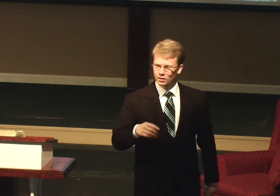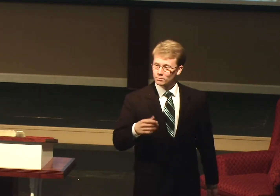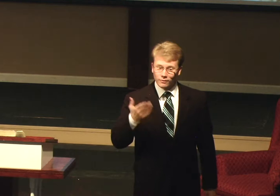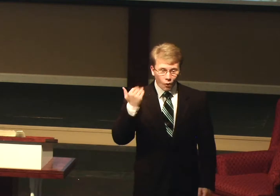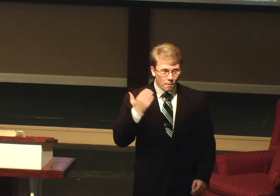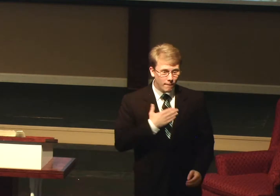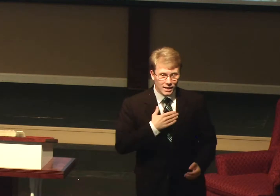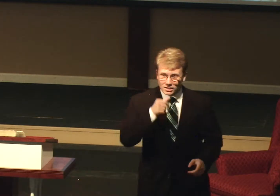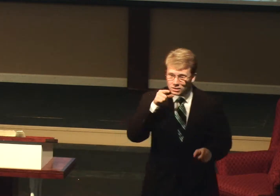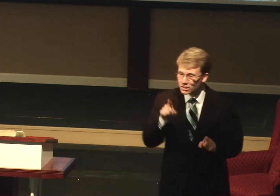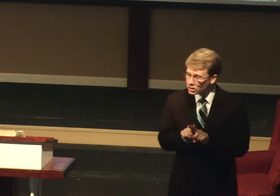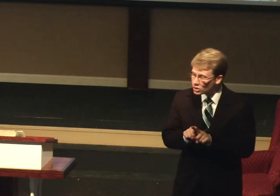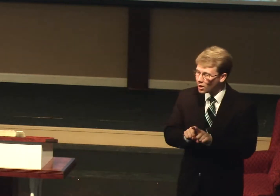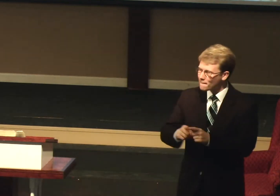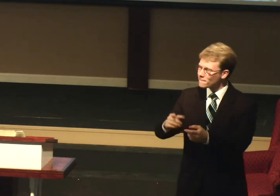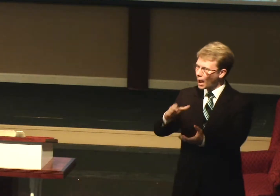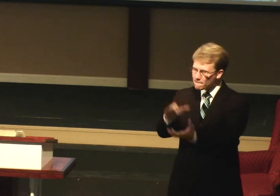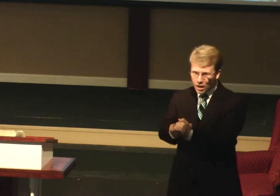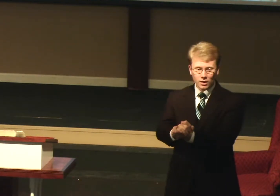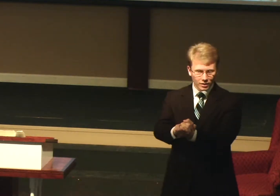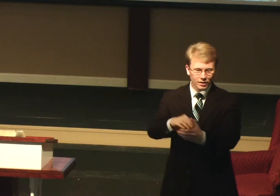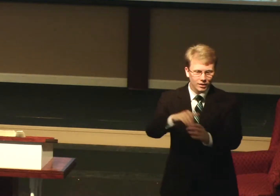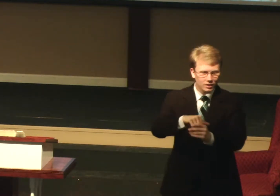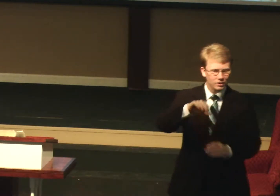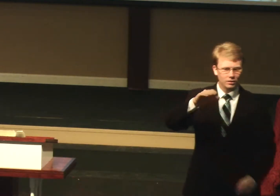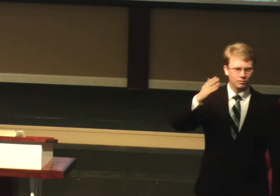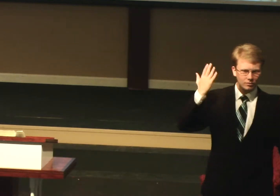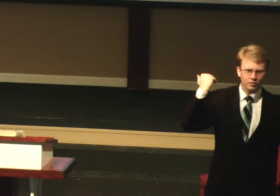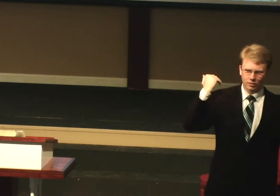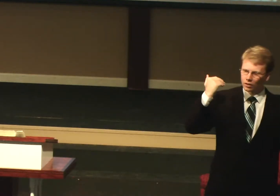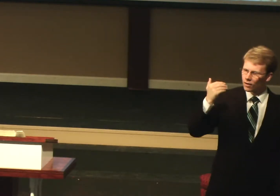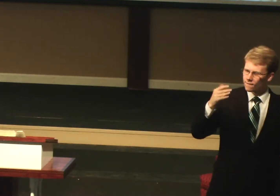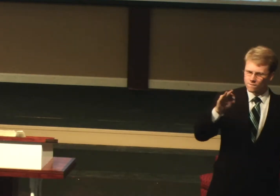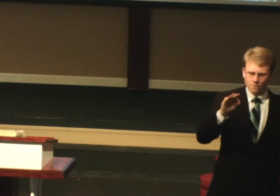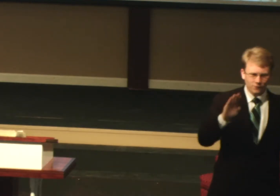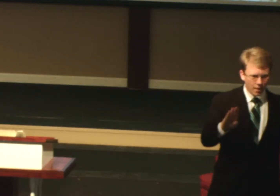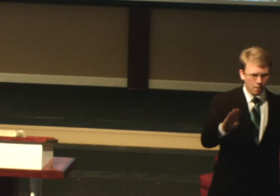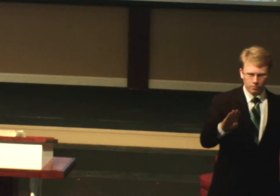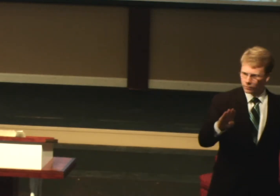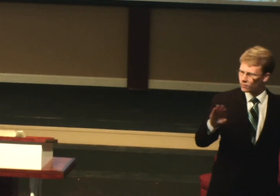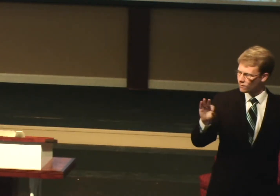cannot. My sister, when she got married in